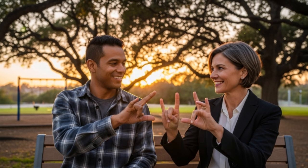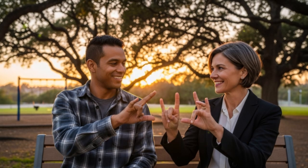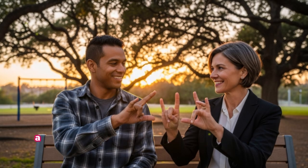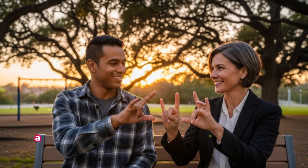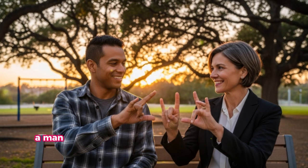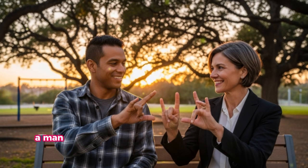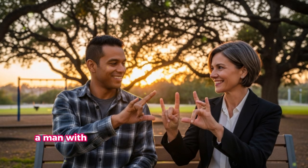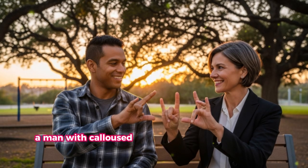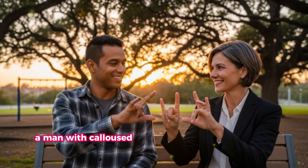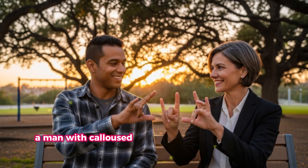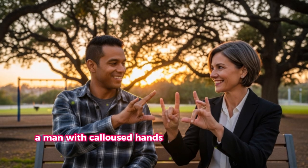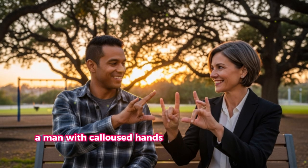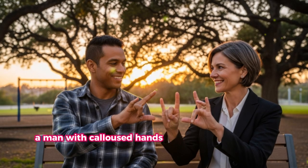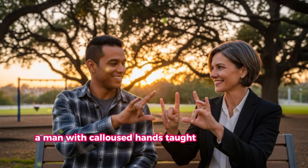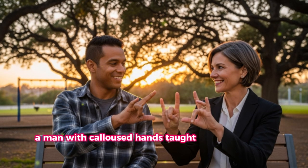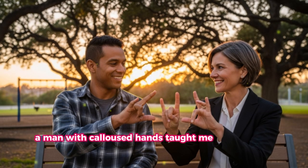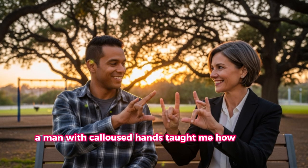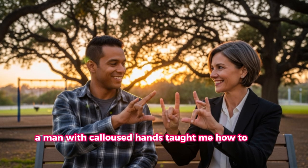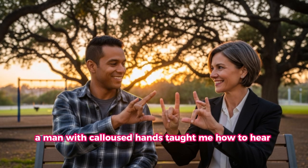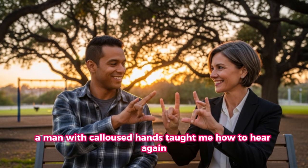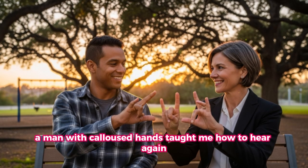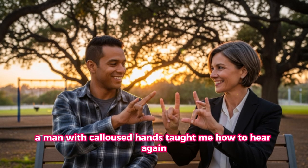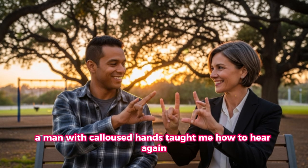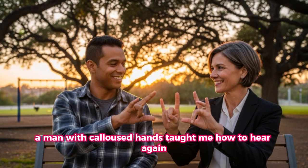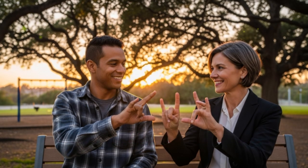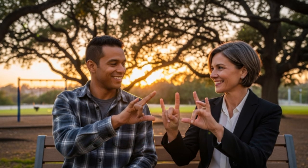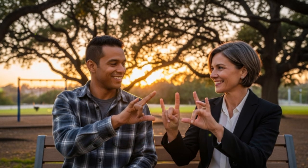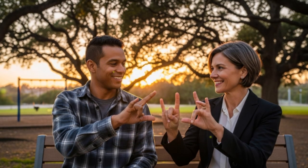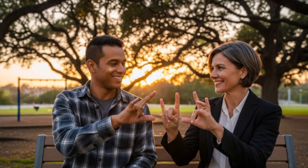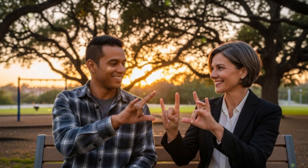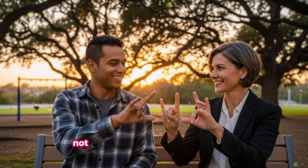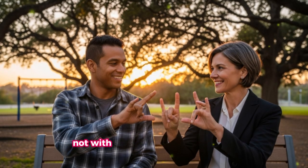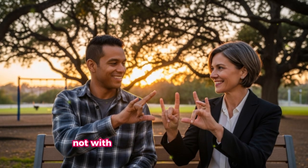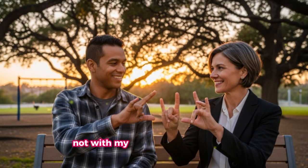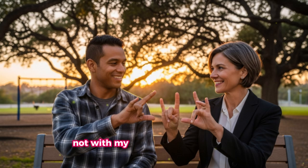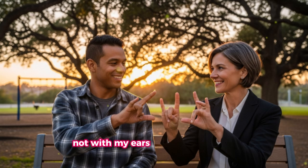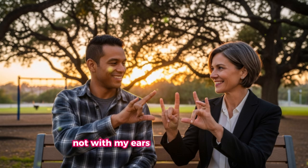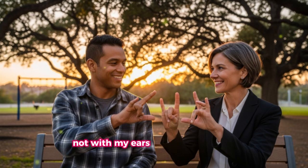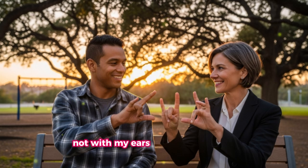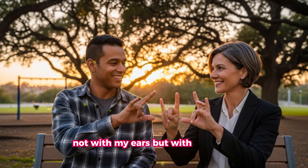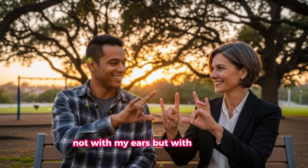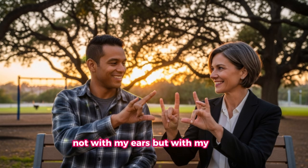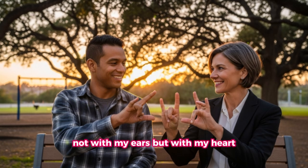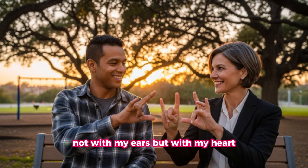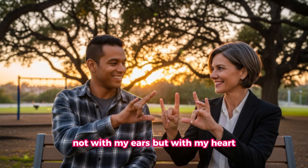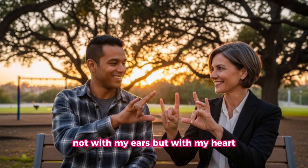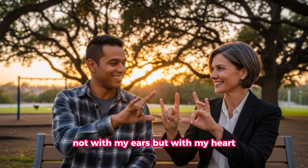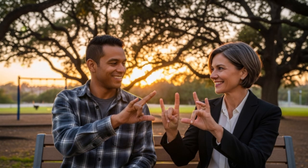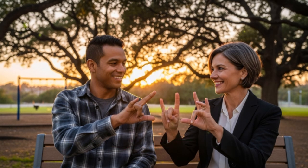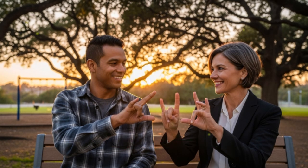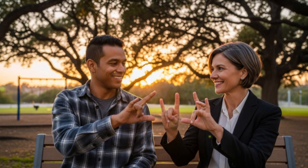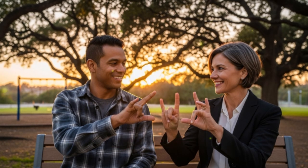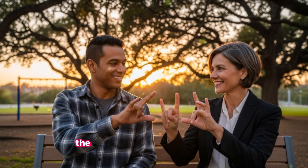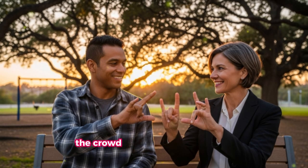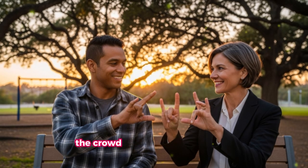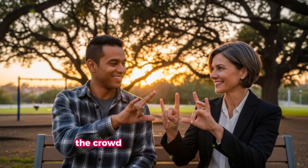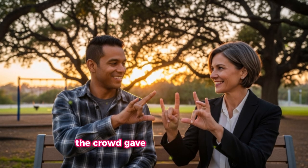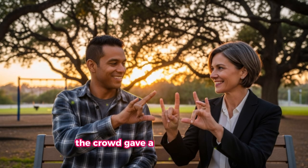"A man with calloused hands taught me how to hear again. Not with my ears, but with my heart." The crowd gave a